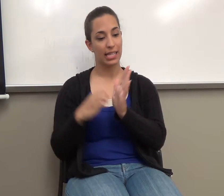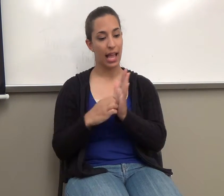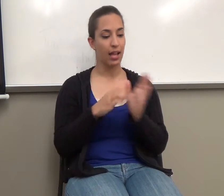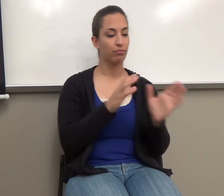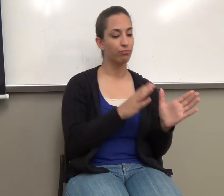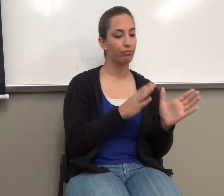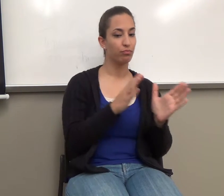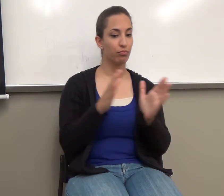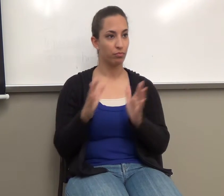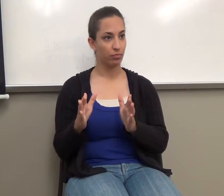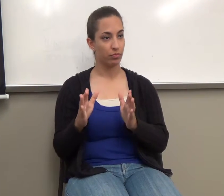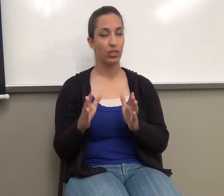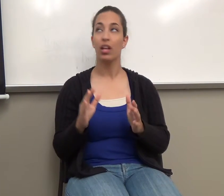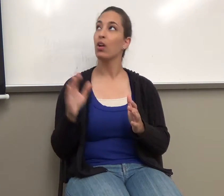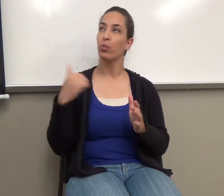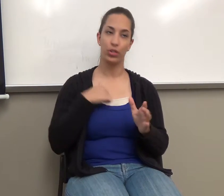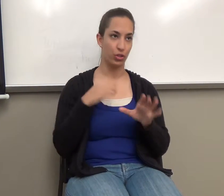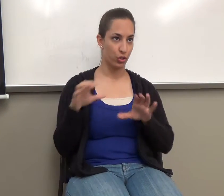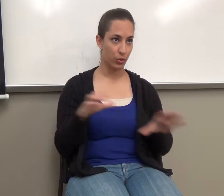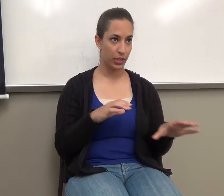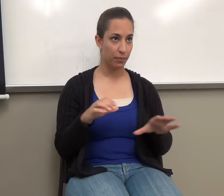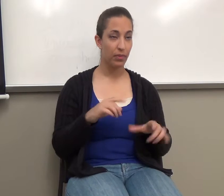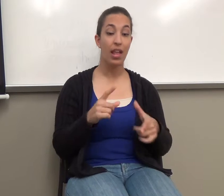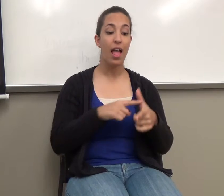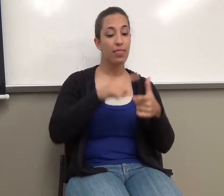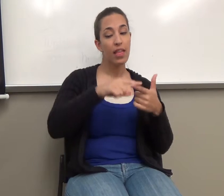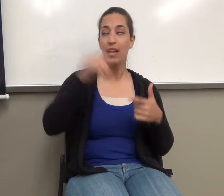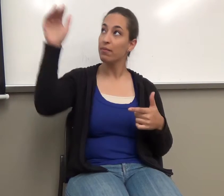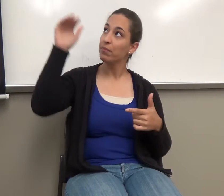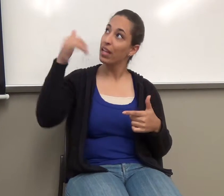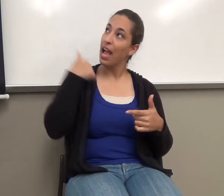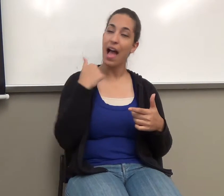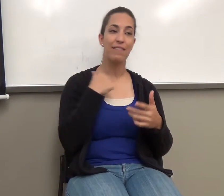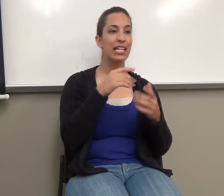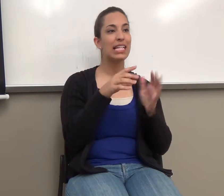there are these sample student essays.